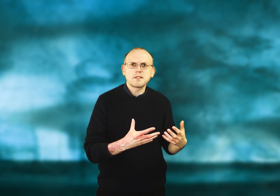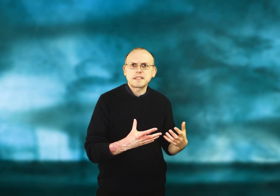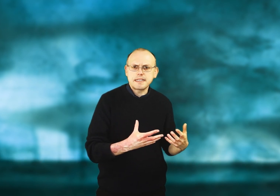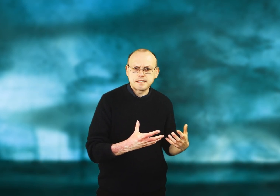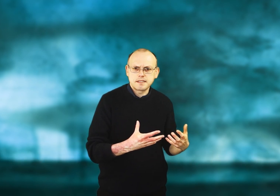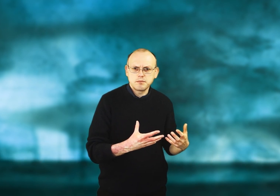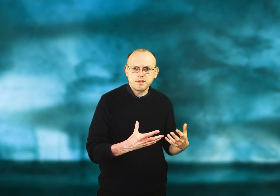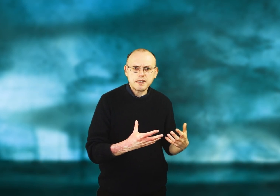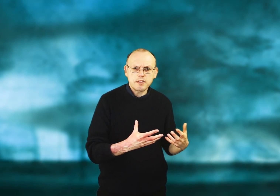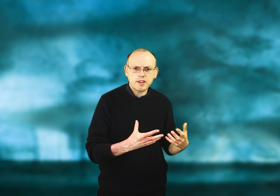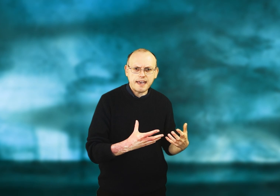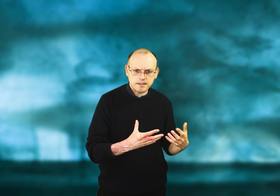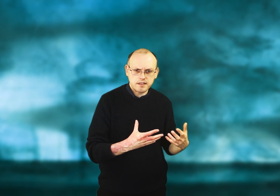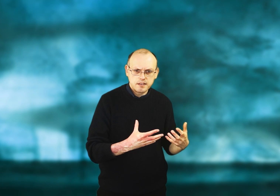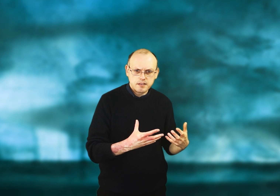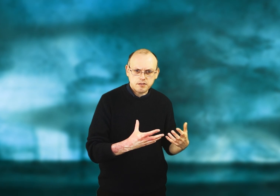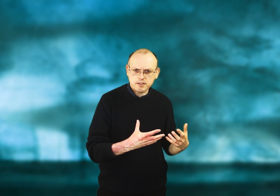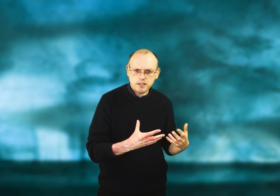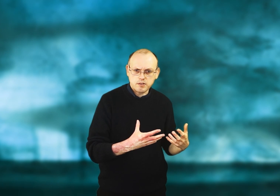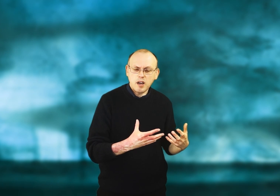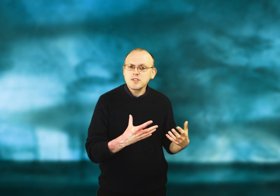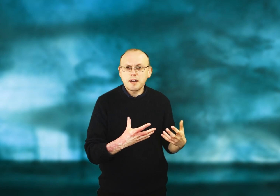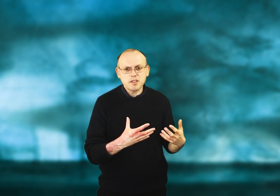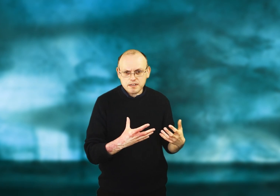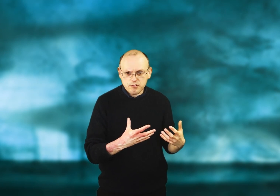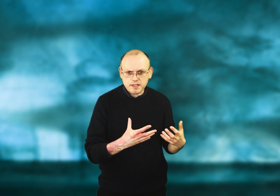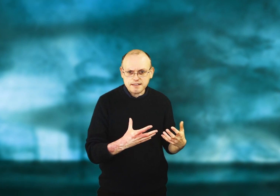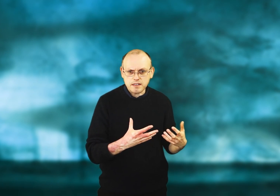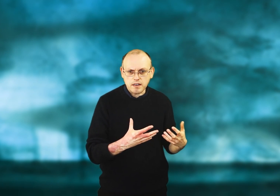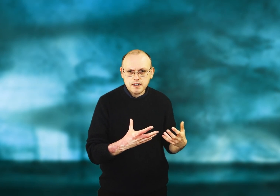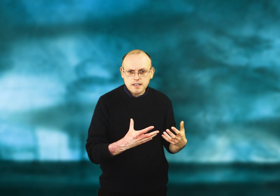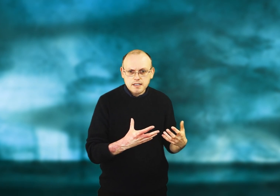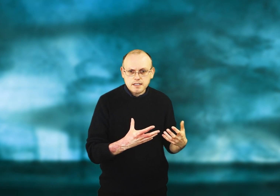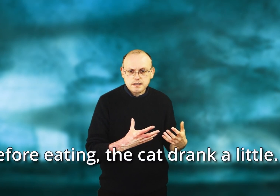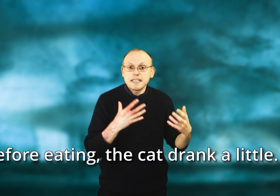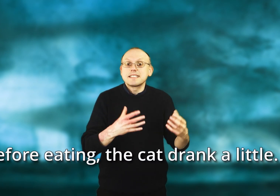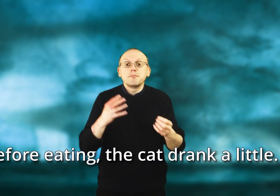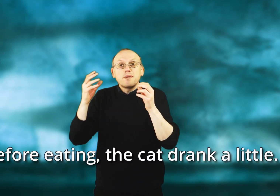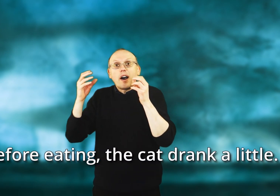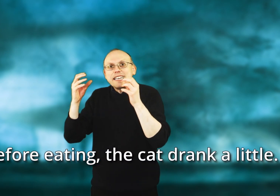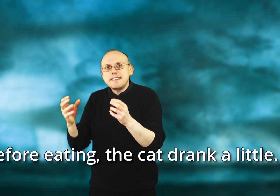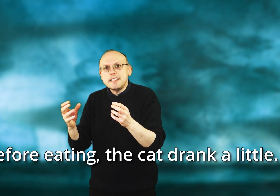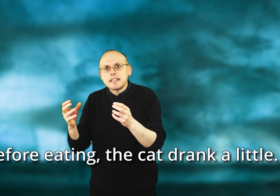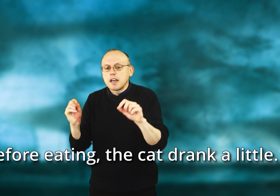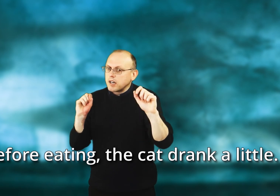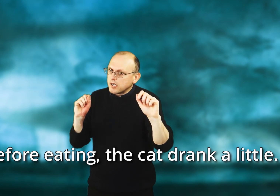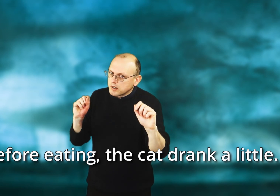make sense. Before eating the cat, drank a little. Oh no, I'm not eating the cat here. It's before eating,